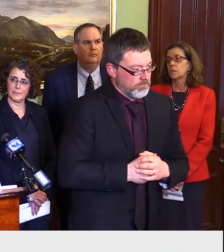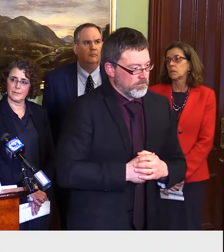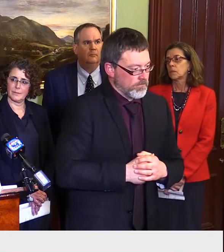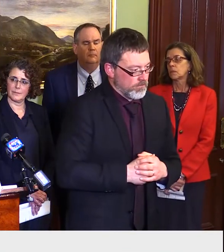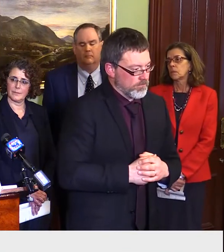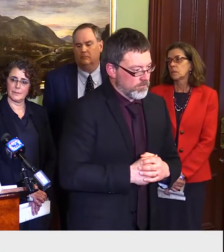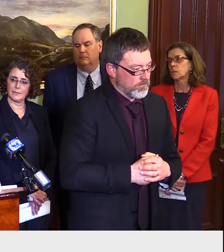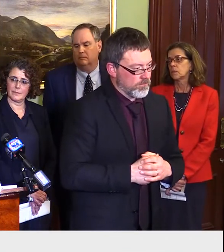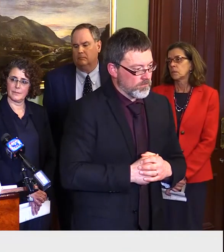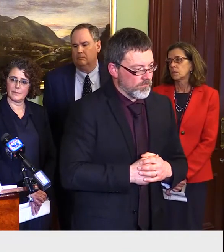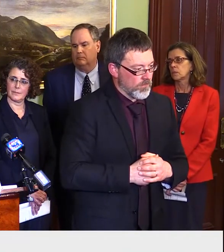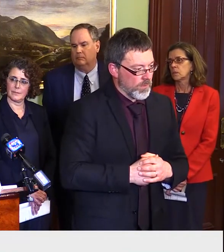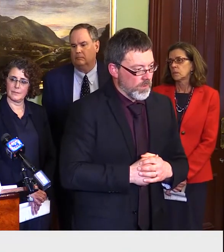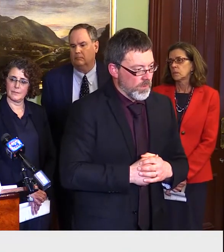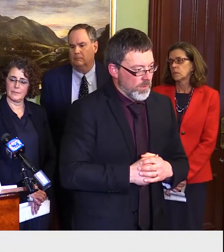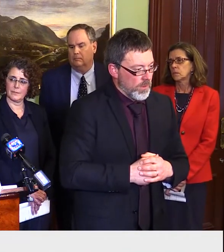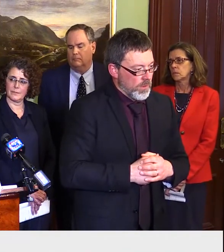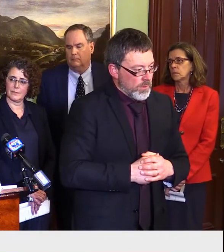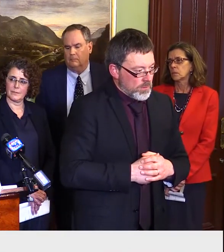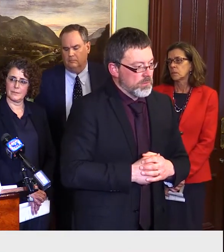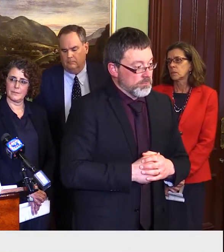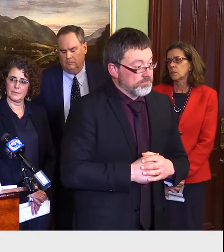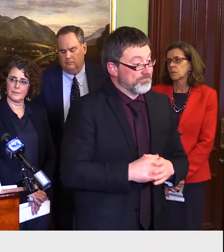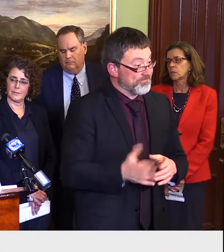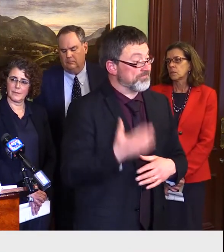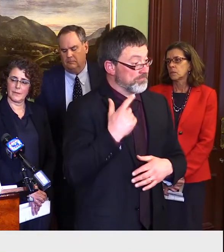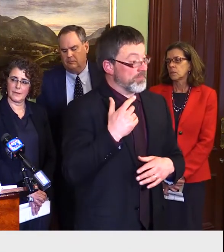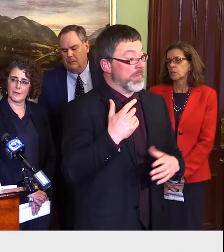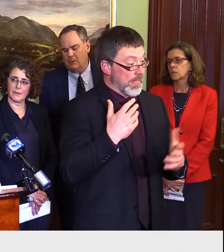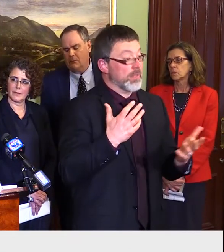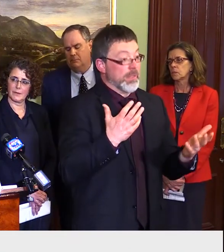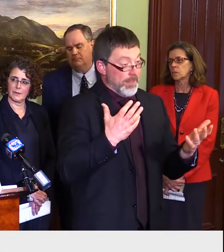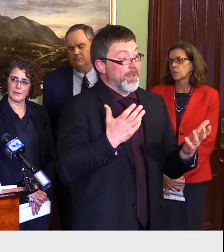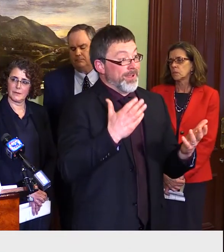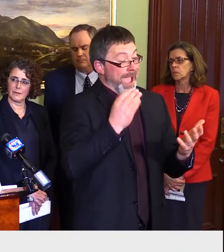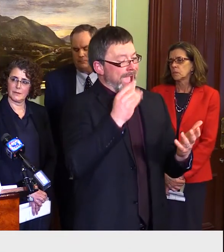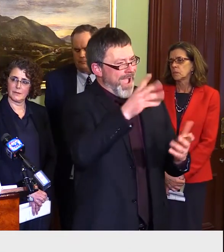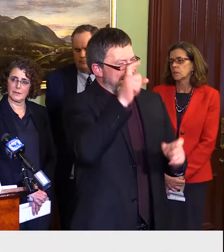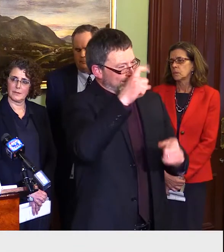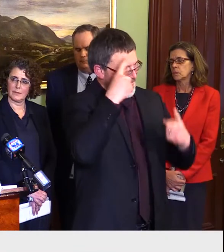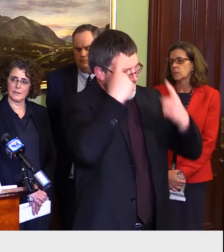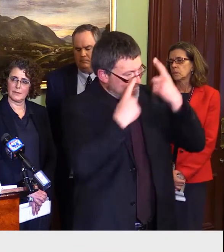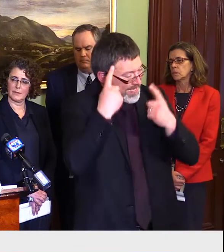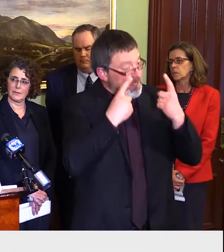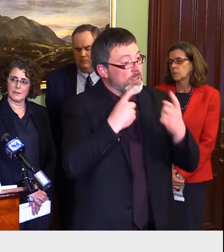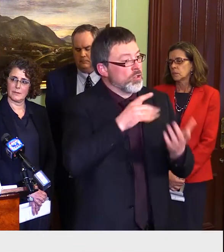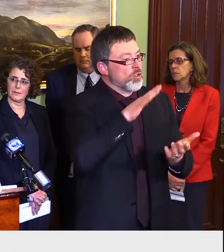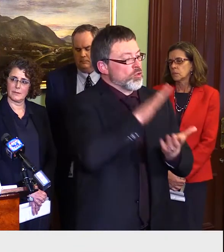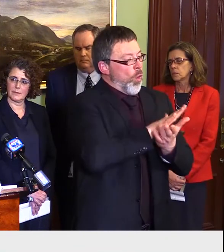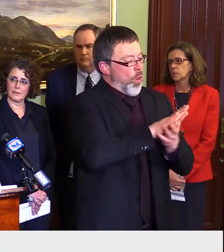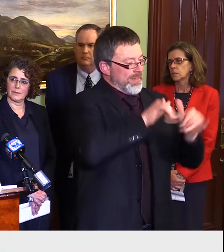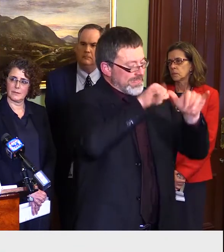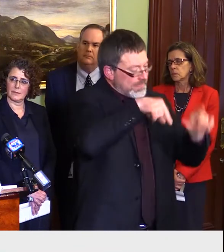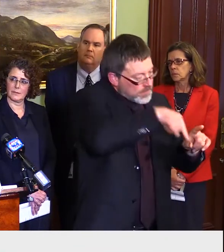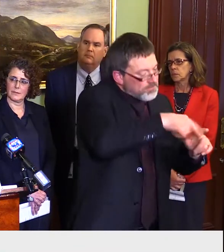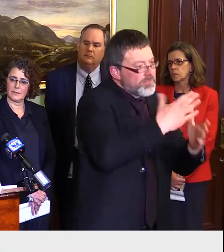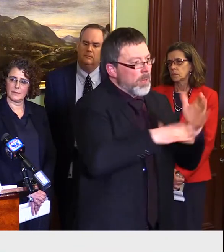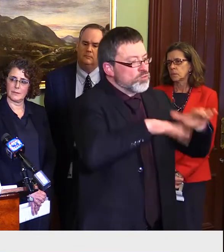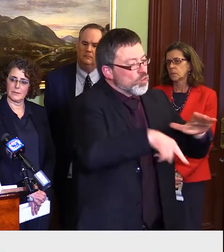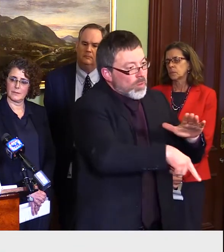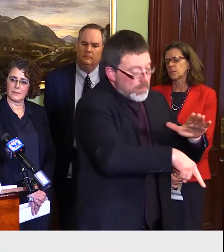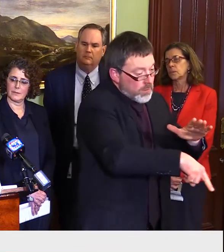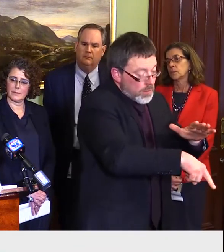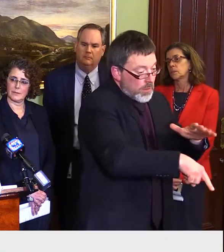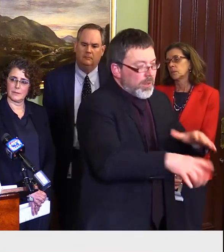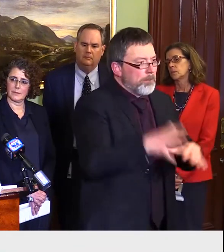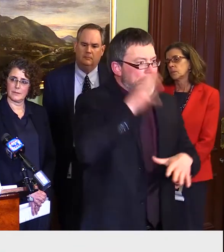good situation either. So we have to balance this out, and again, understand that we're flexible. We're going to watch the data. We're going to